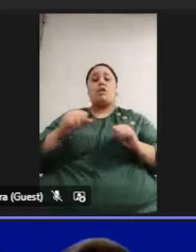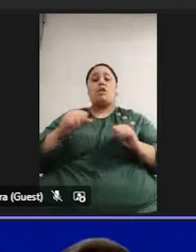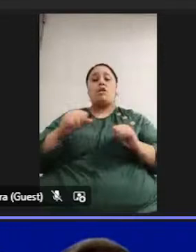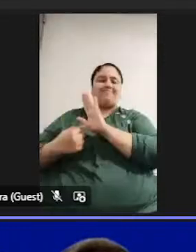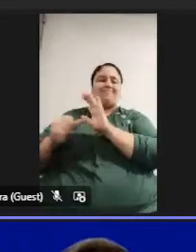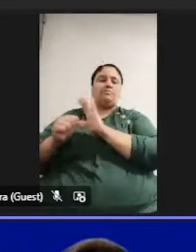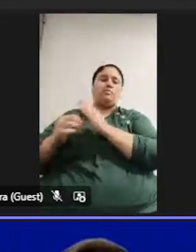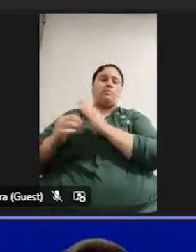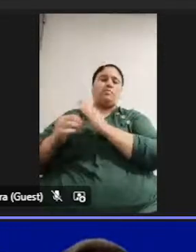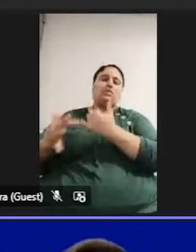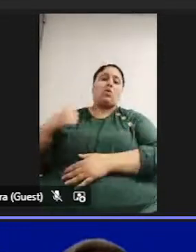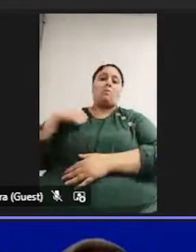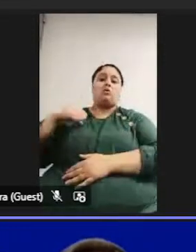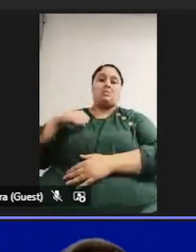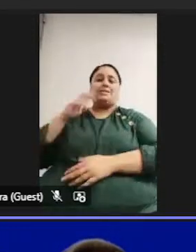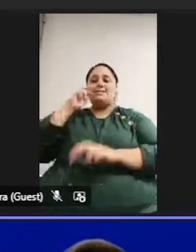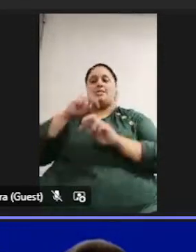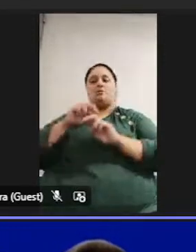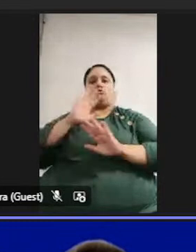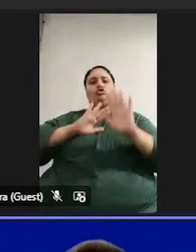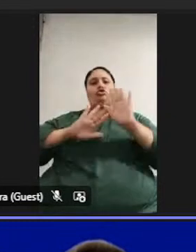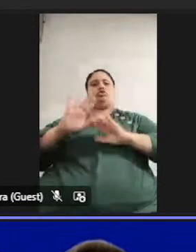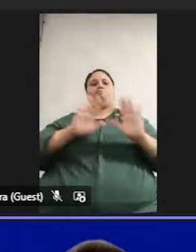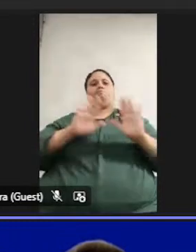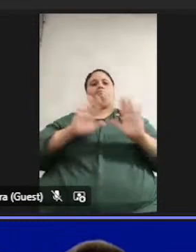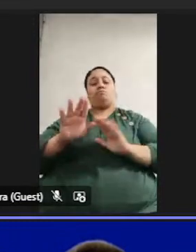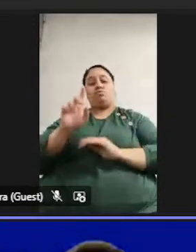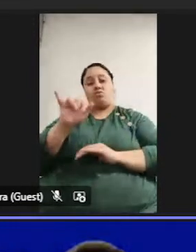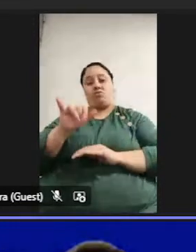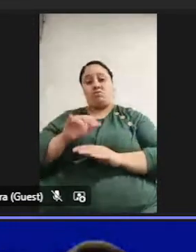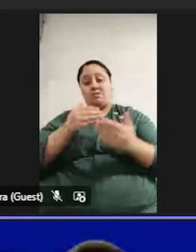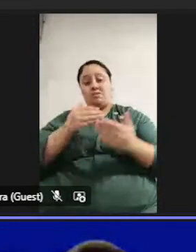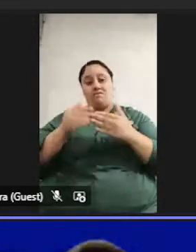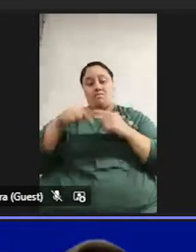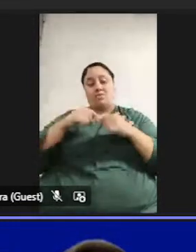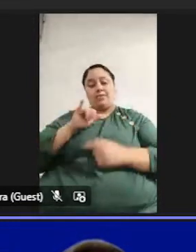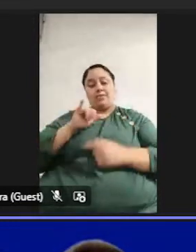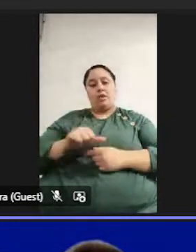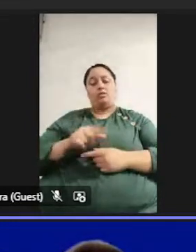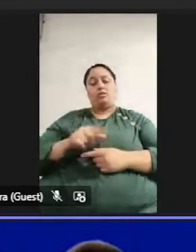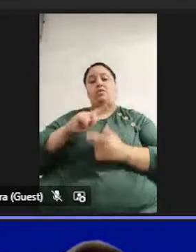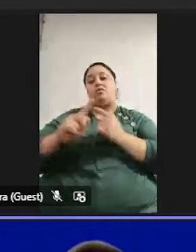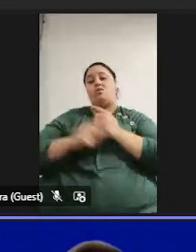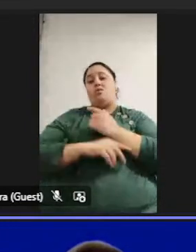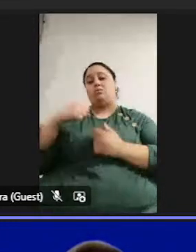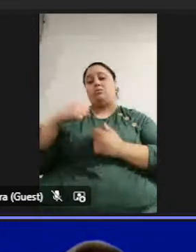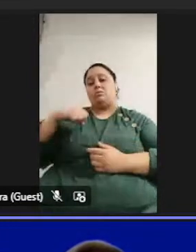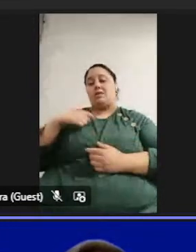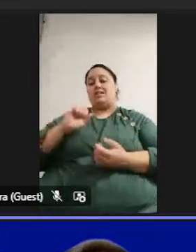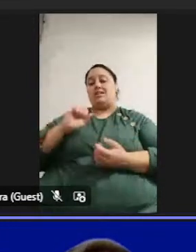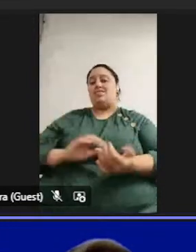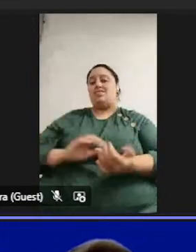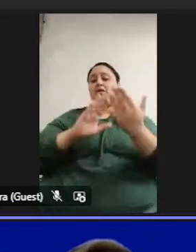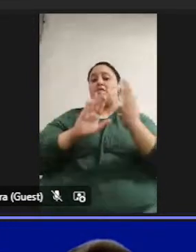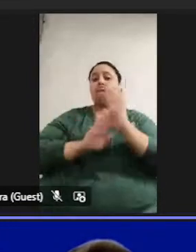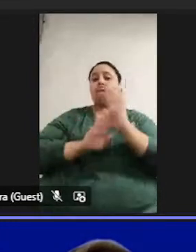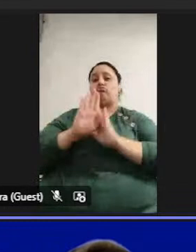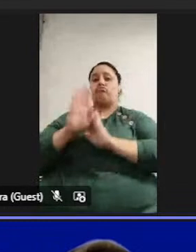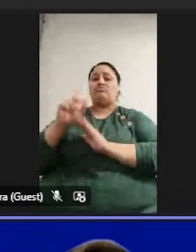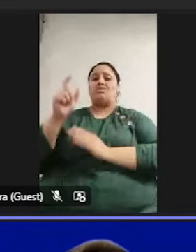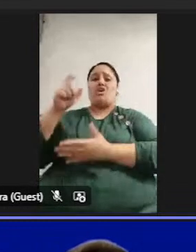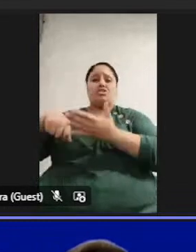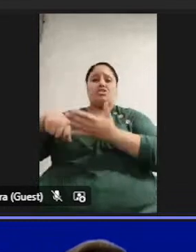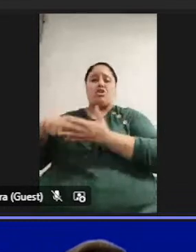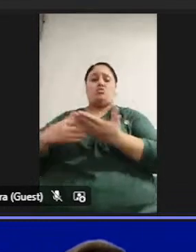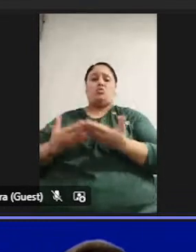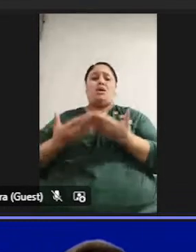be cautious of. And then lastly, the municipality faces increasing costs to help manage their services